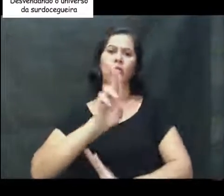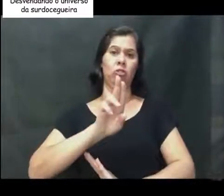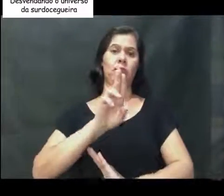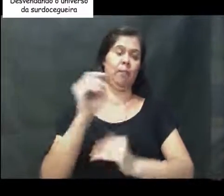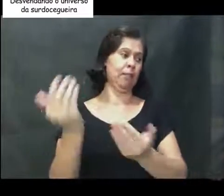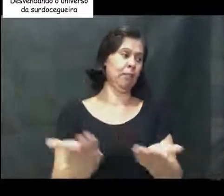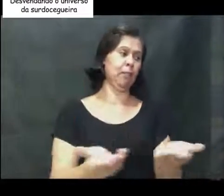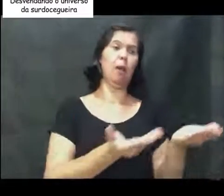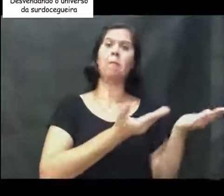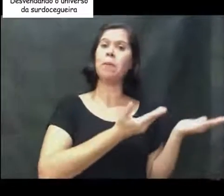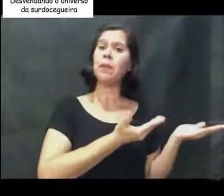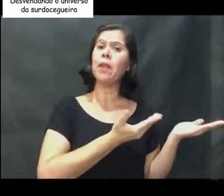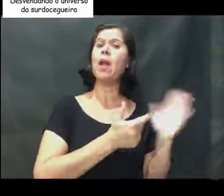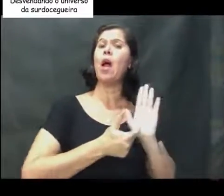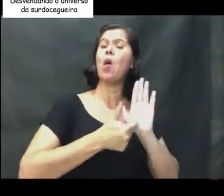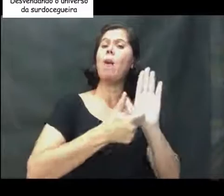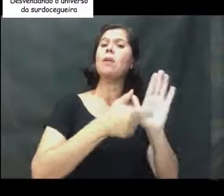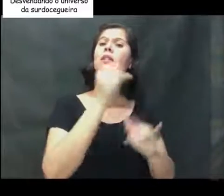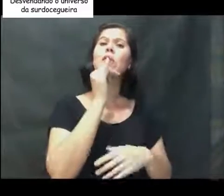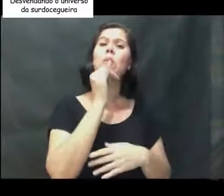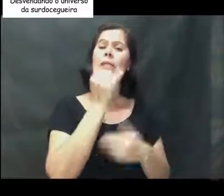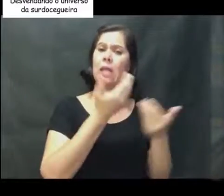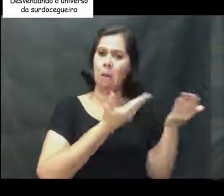used, here I have some examples.